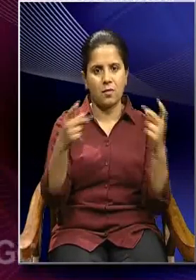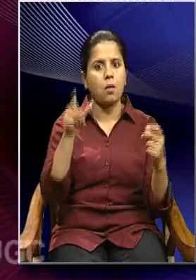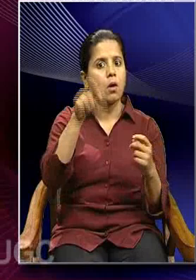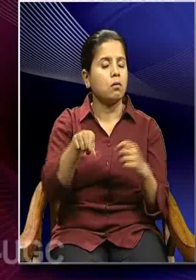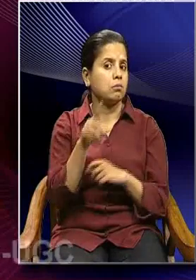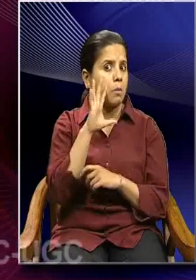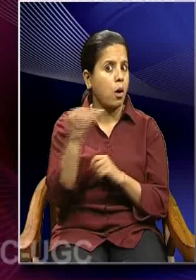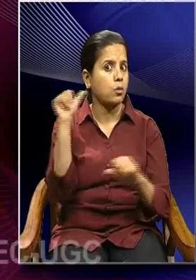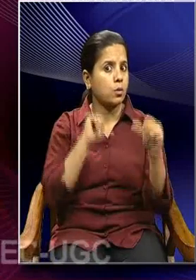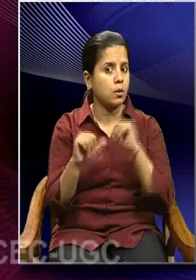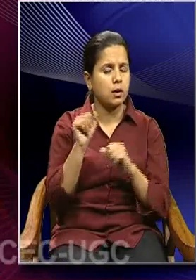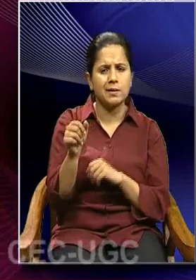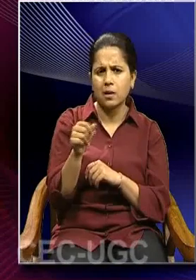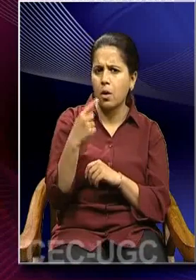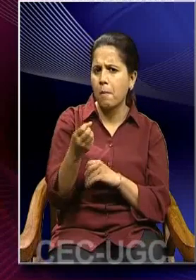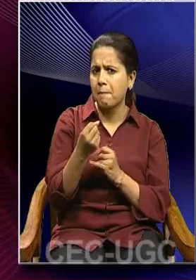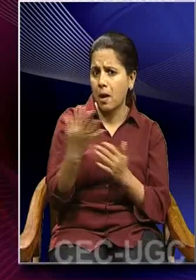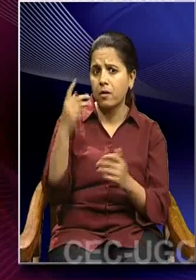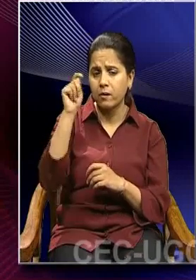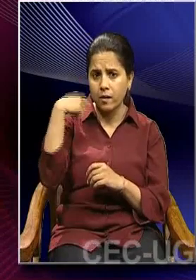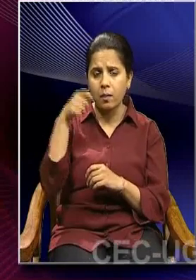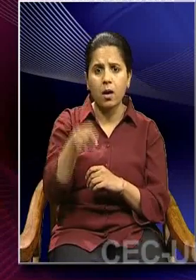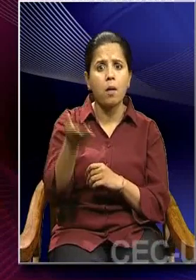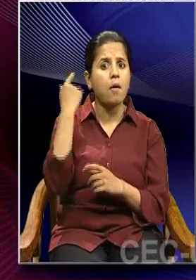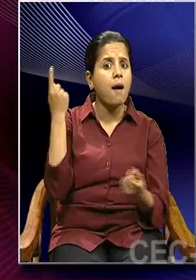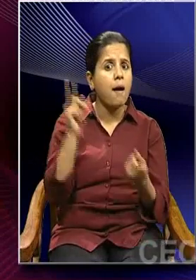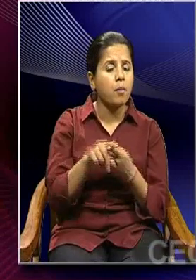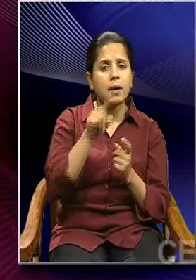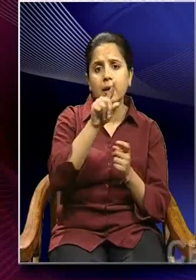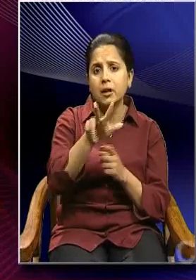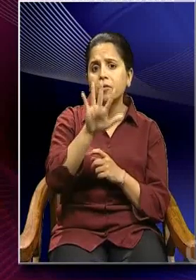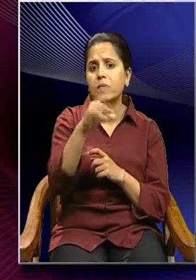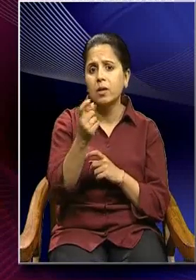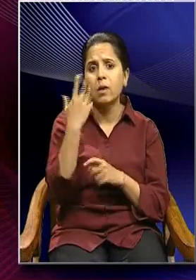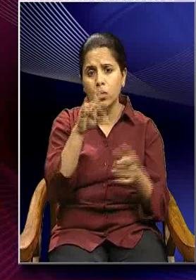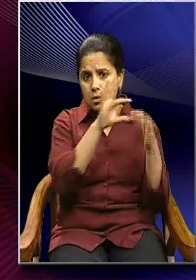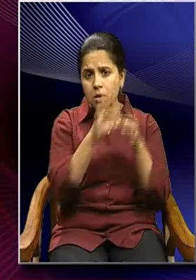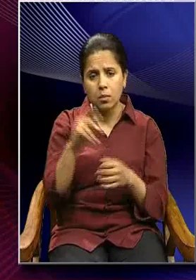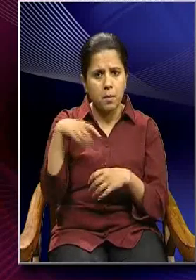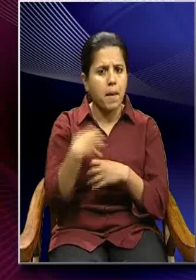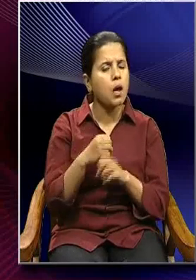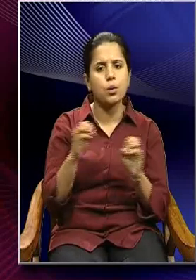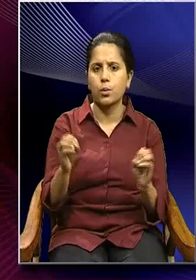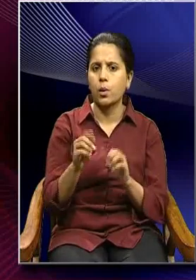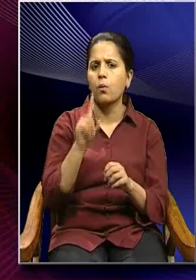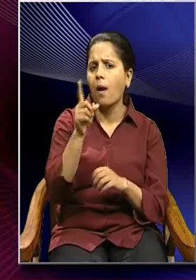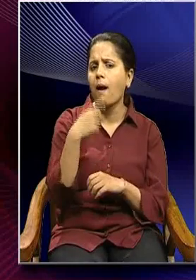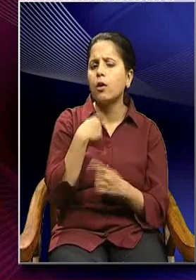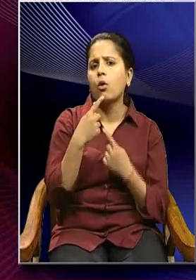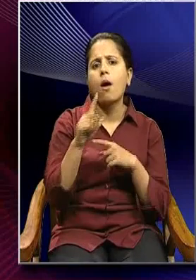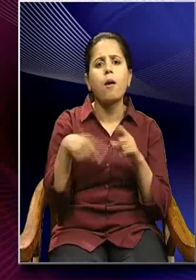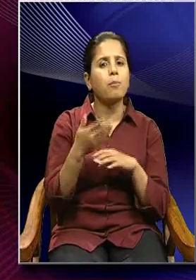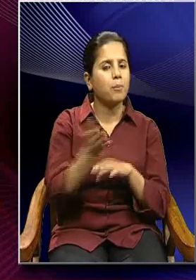very important, in the sense that not many films on the revolt of 1857 have been made. One of them we talked about in the